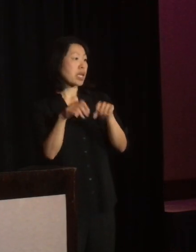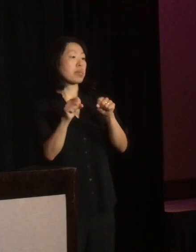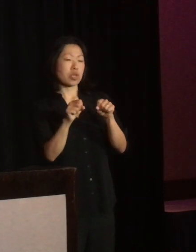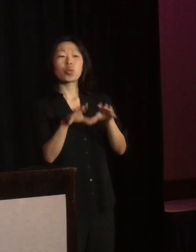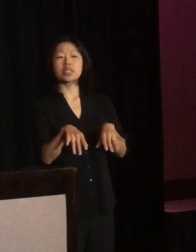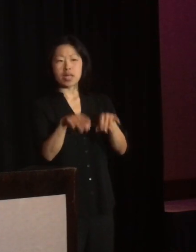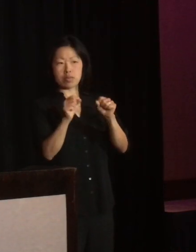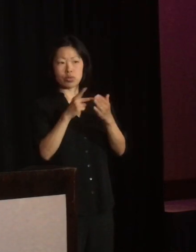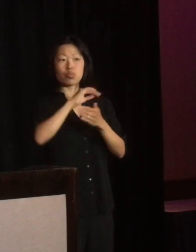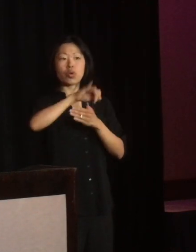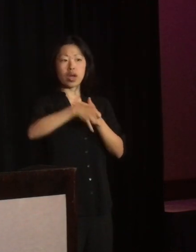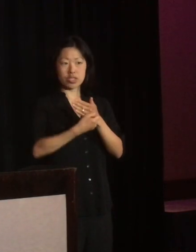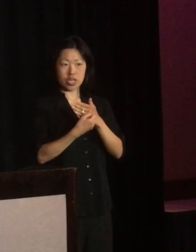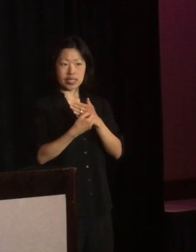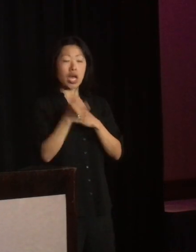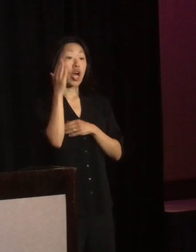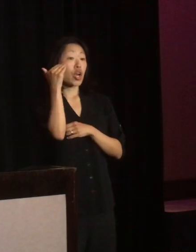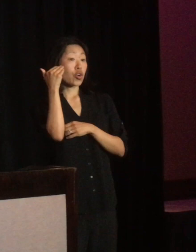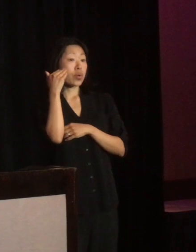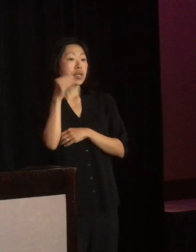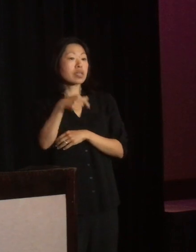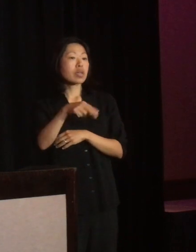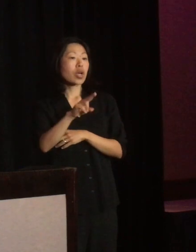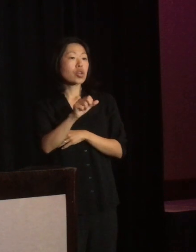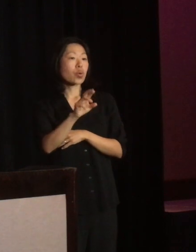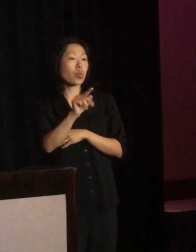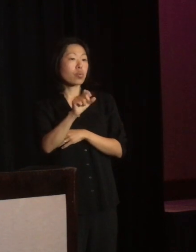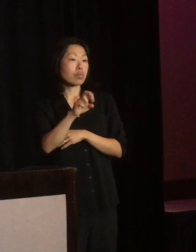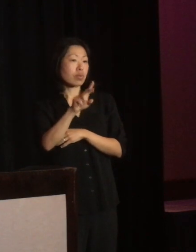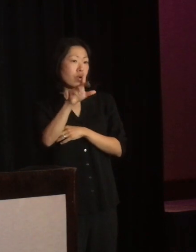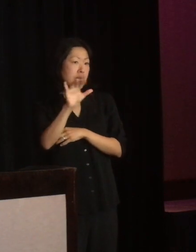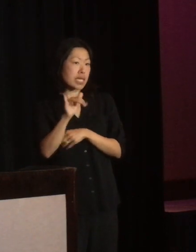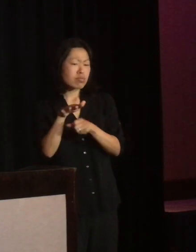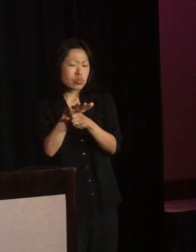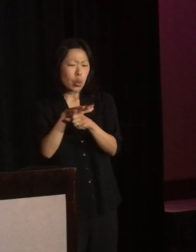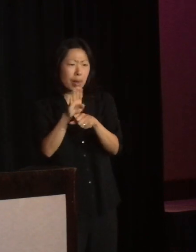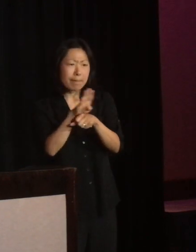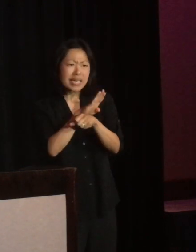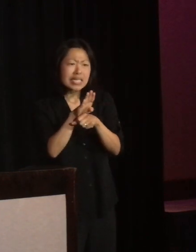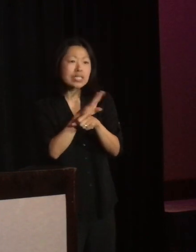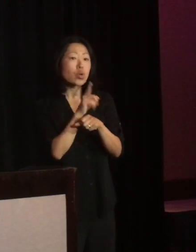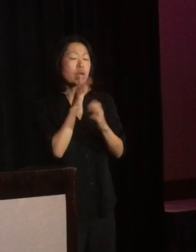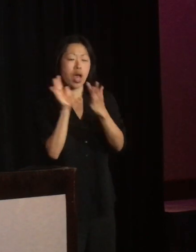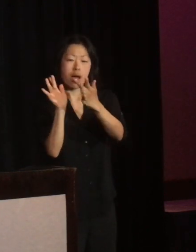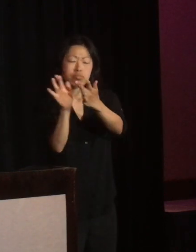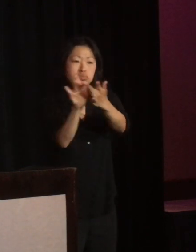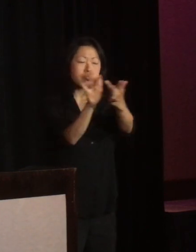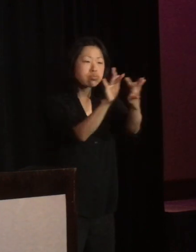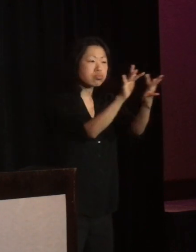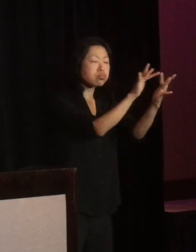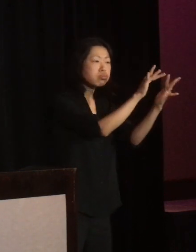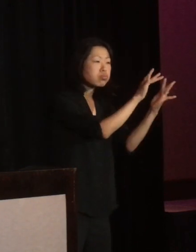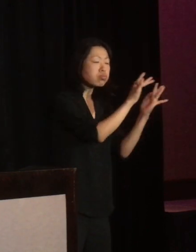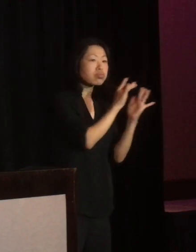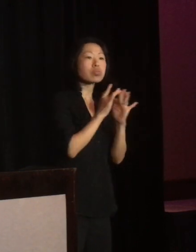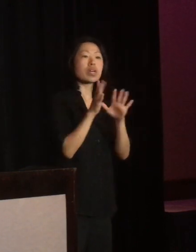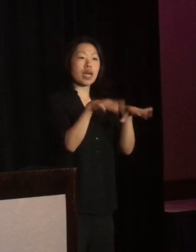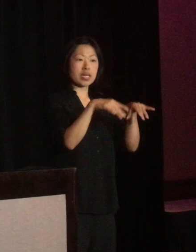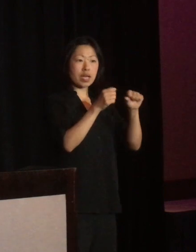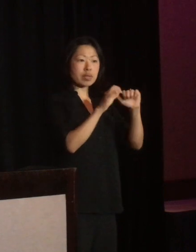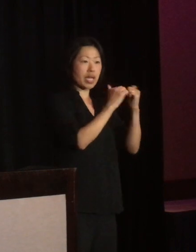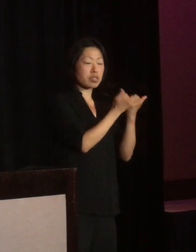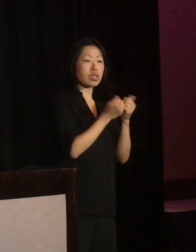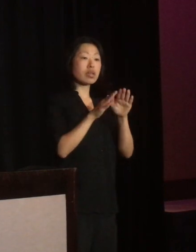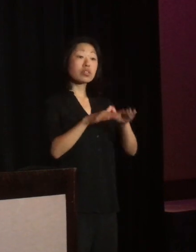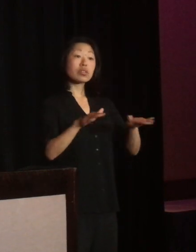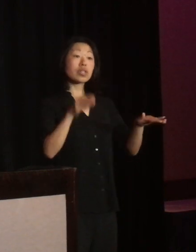through publications like the Korean Quarterly, posters at local businesses here, reached out to the adoption agencies, Children's Home Society